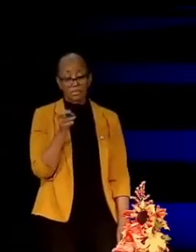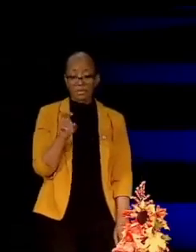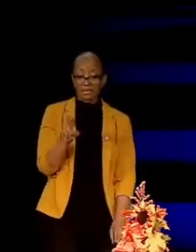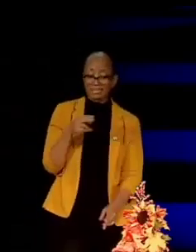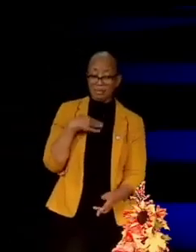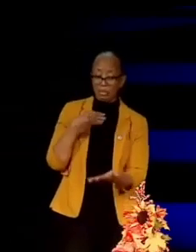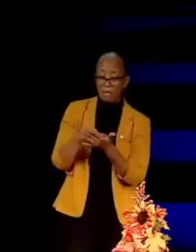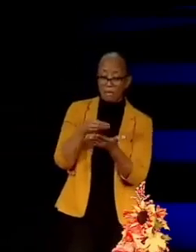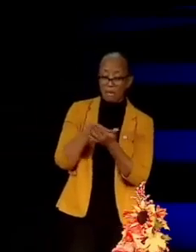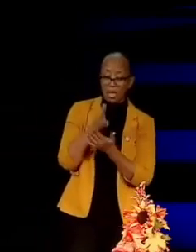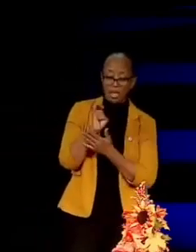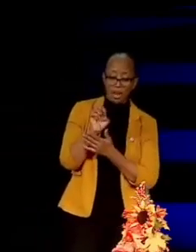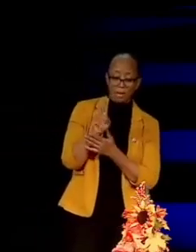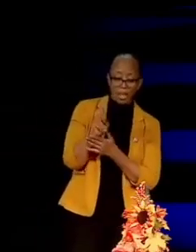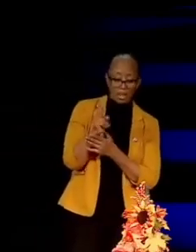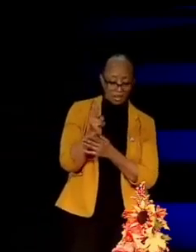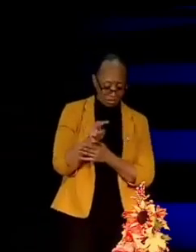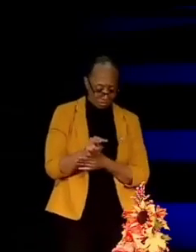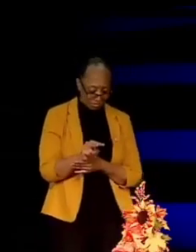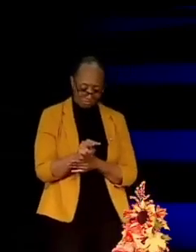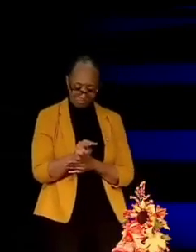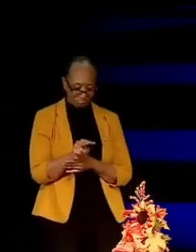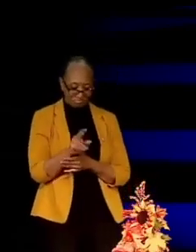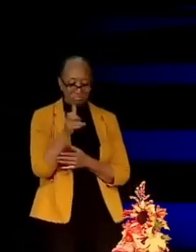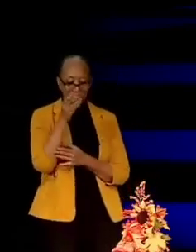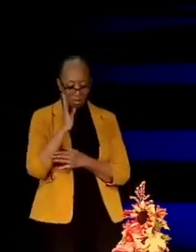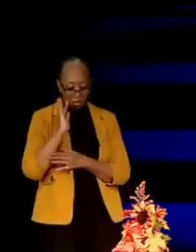bank account and you look at the devil and say not so.